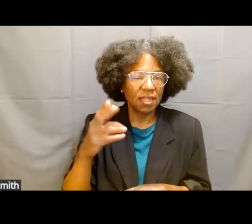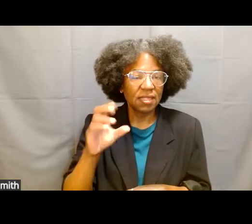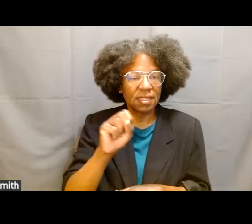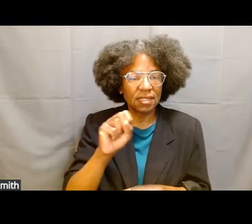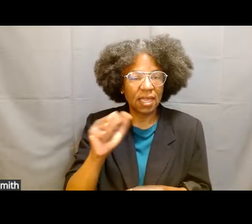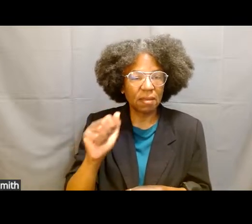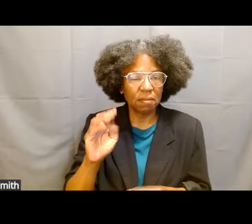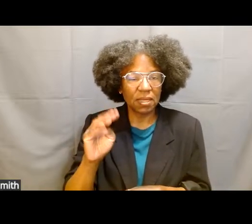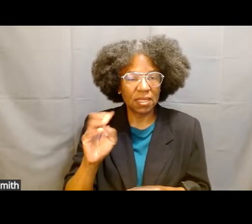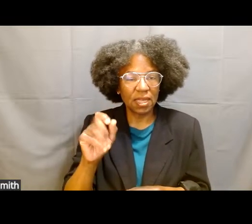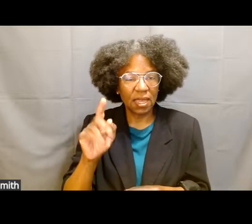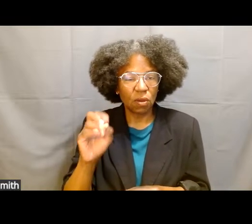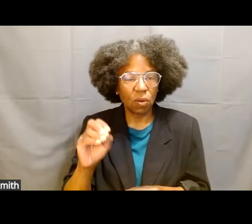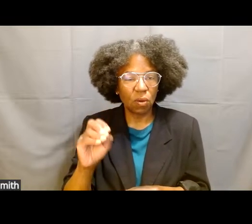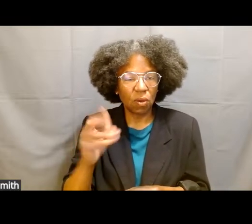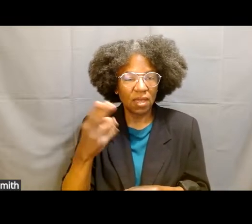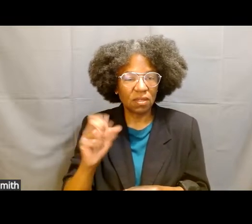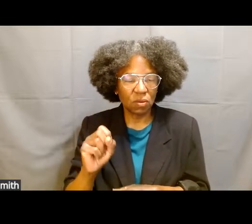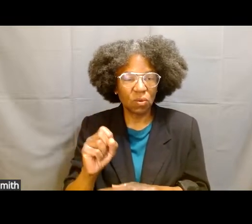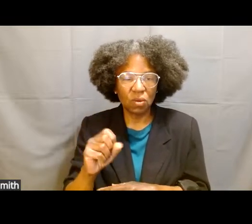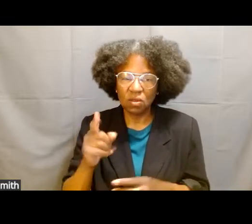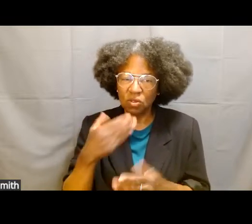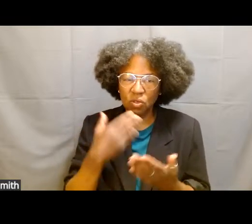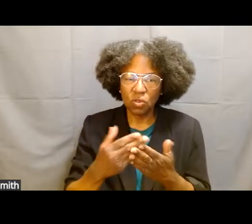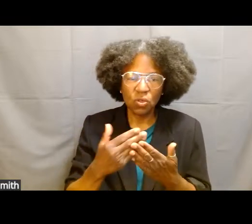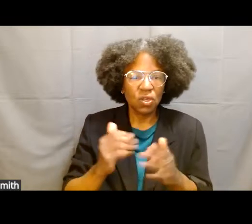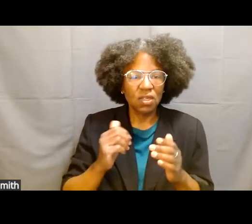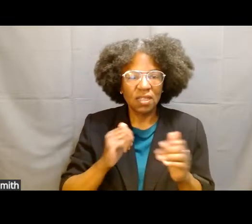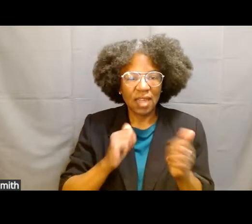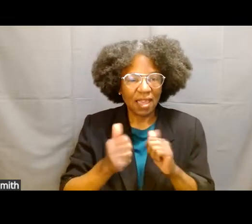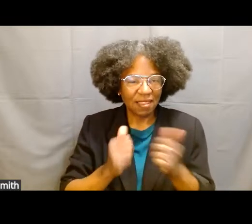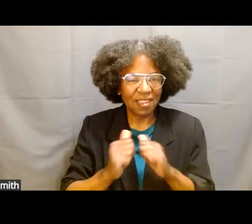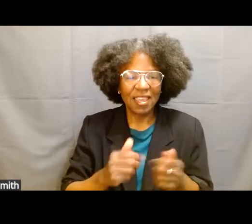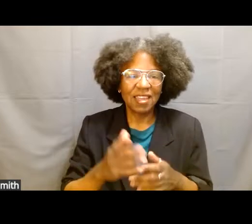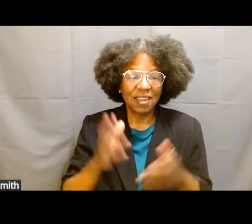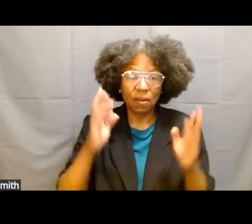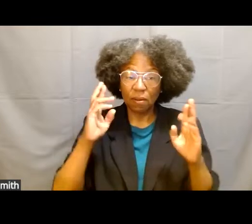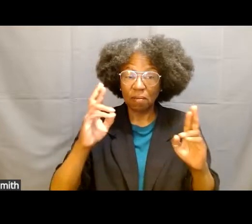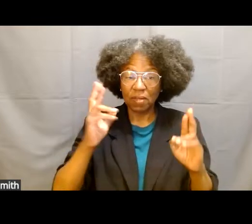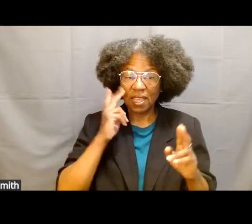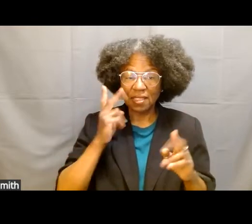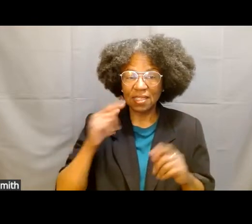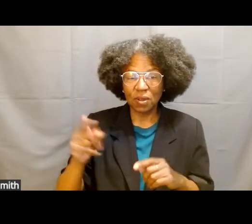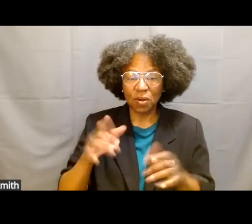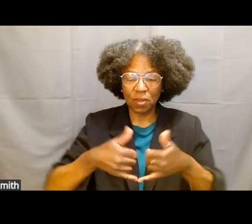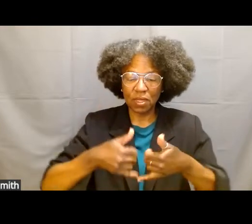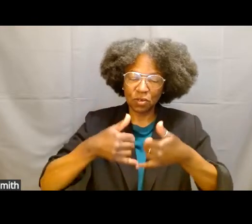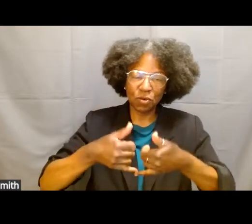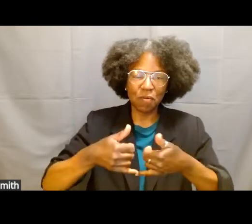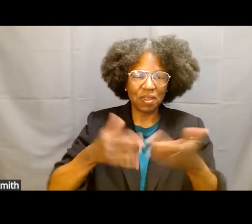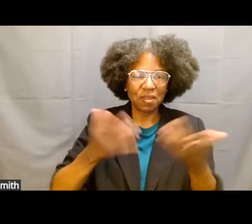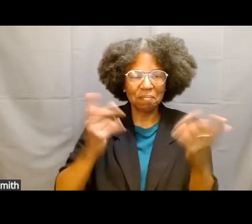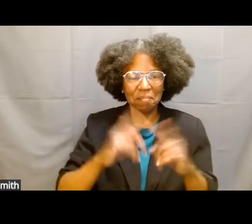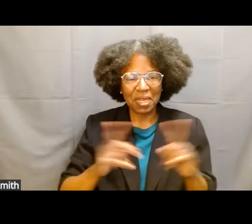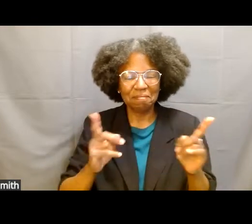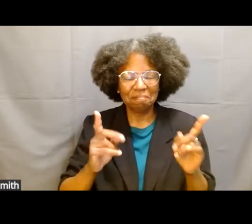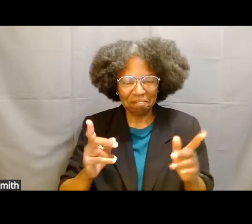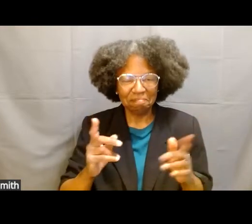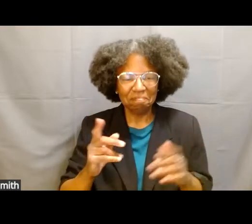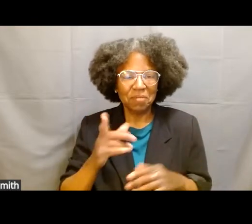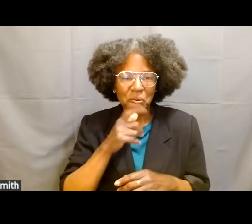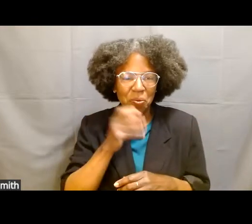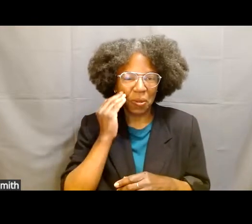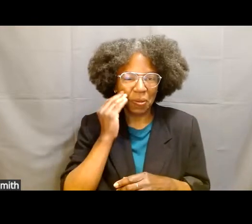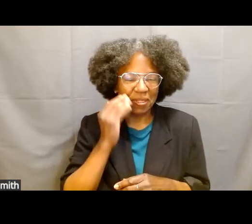see her up here one day with a trophy, but who knows? But I did come here today